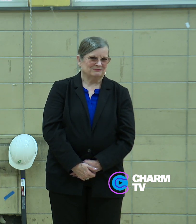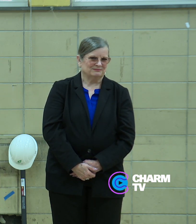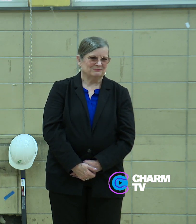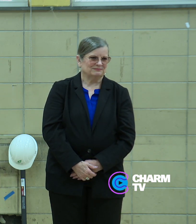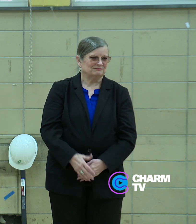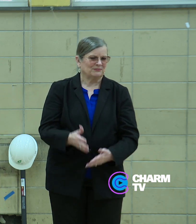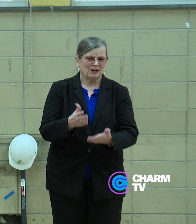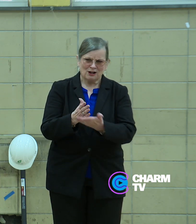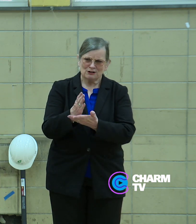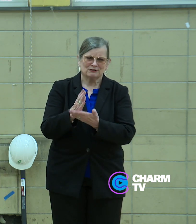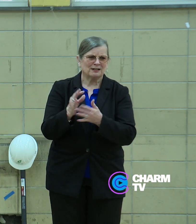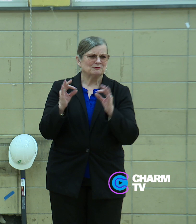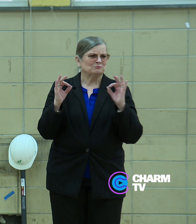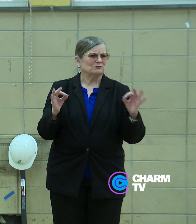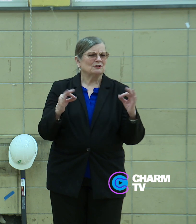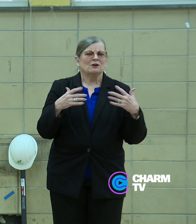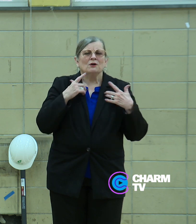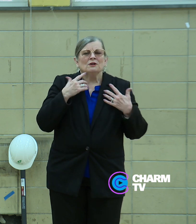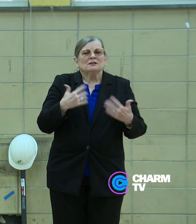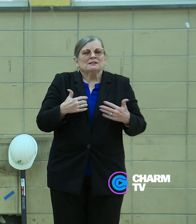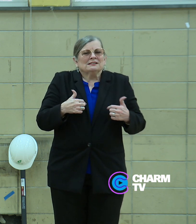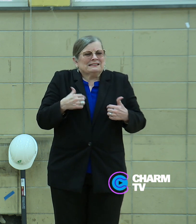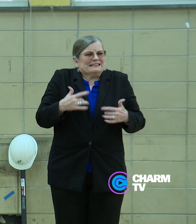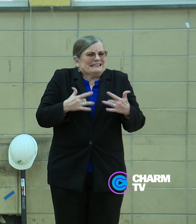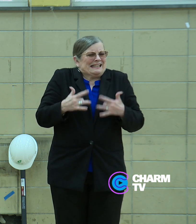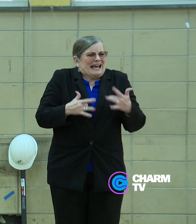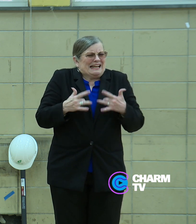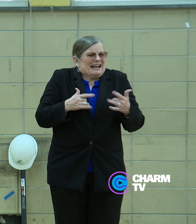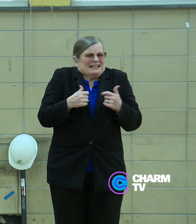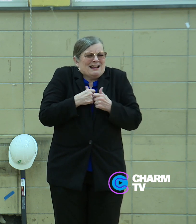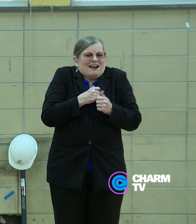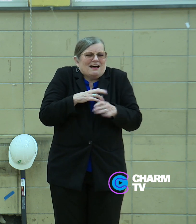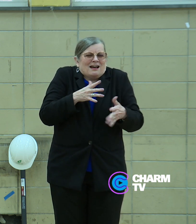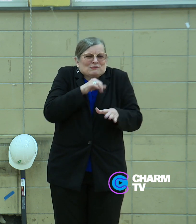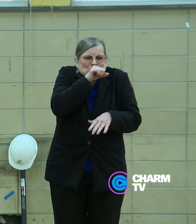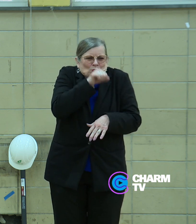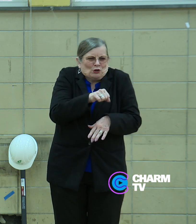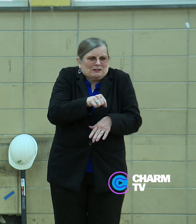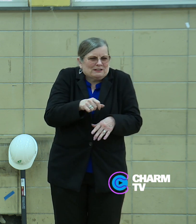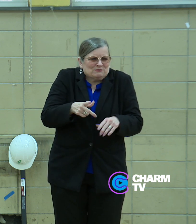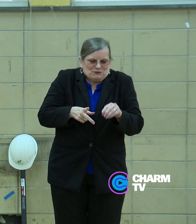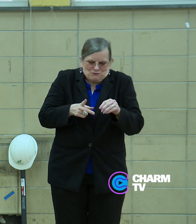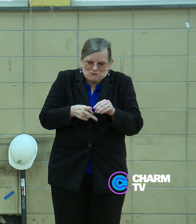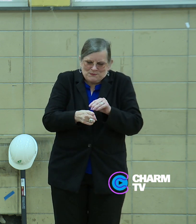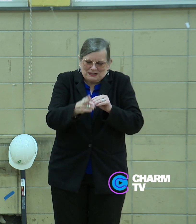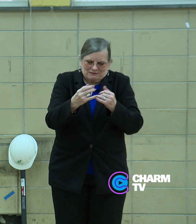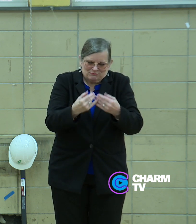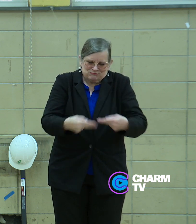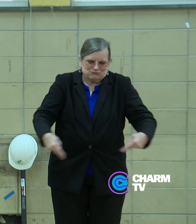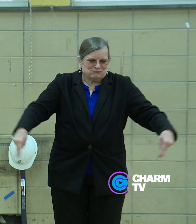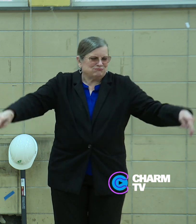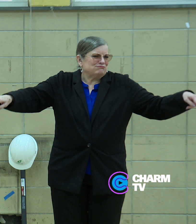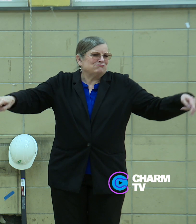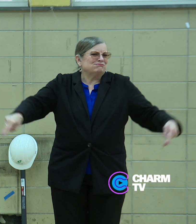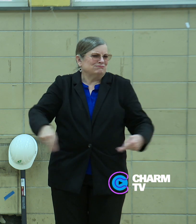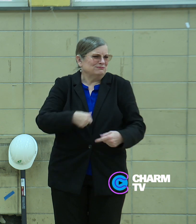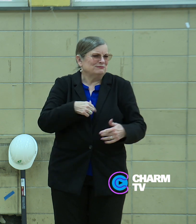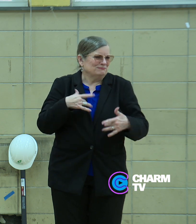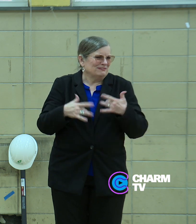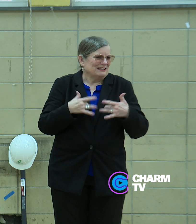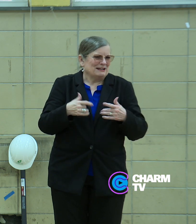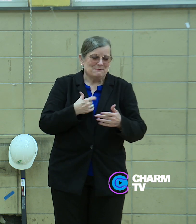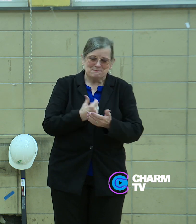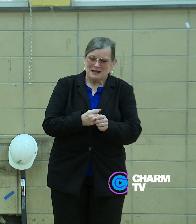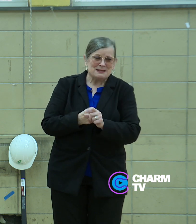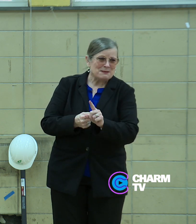All right, we're so excited to be here. I love being at groundbreakings and ribbon cuttings, right? Because I know we're making significant impact and